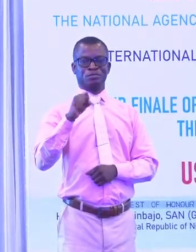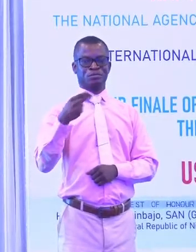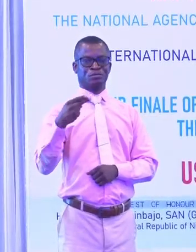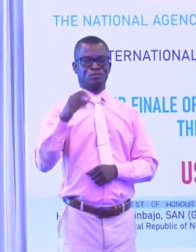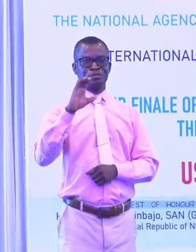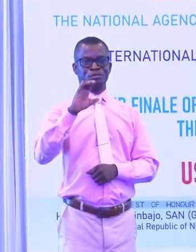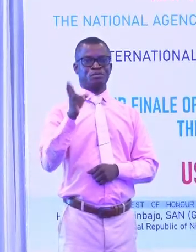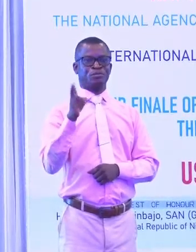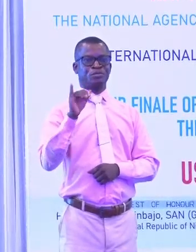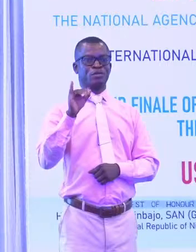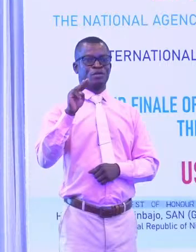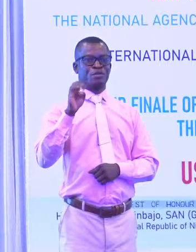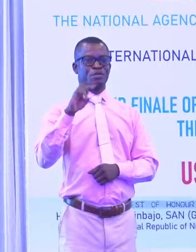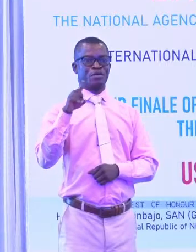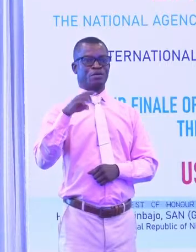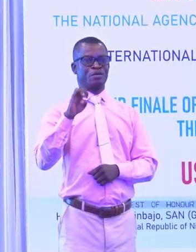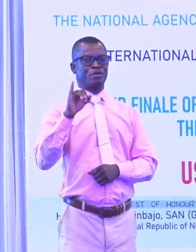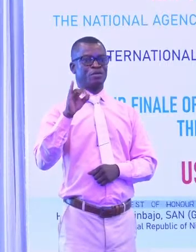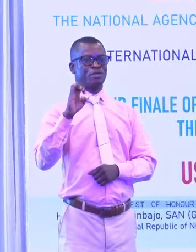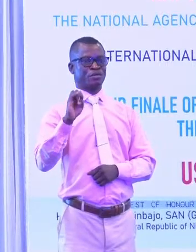Chibeze Christian Onwuchelo.